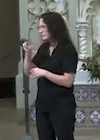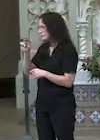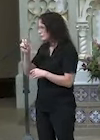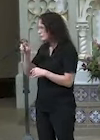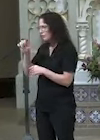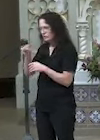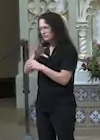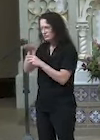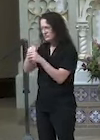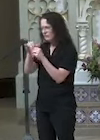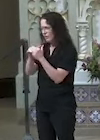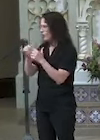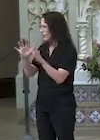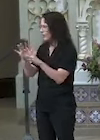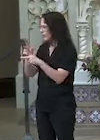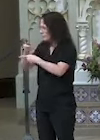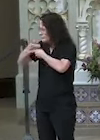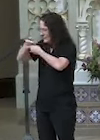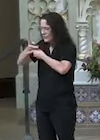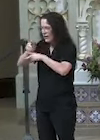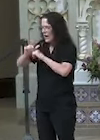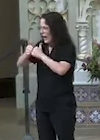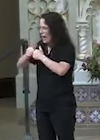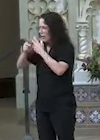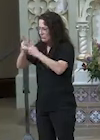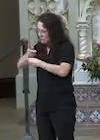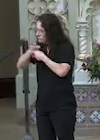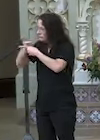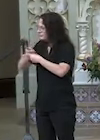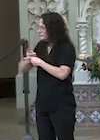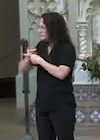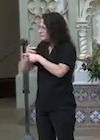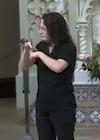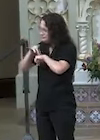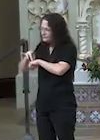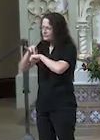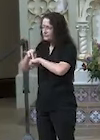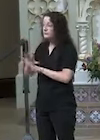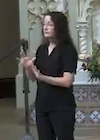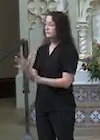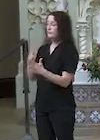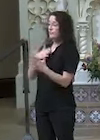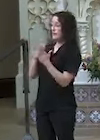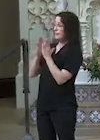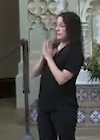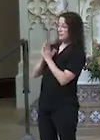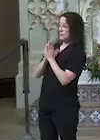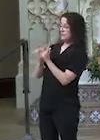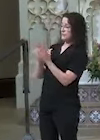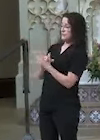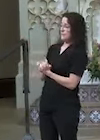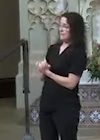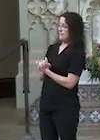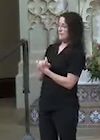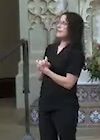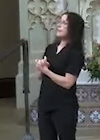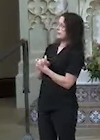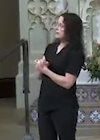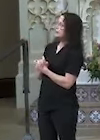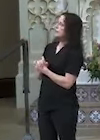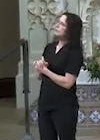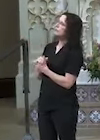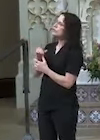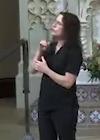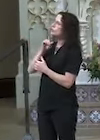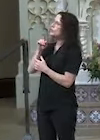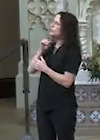table on this. But my prayer that I came away with yesterday was actually